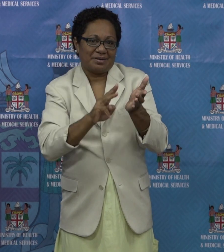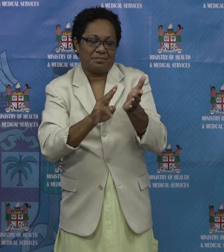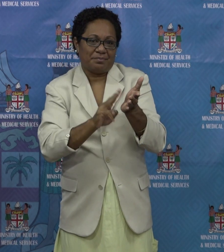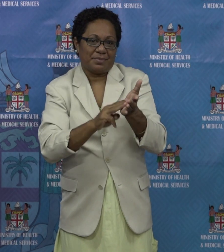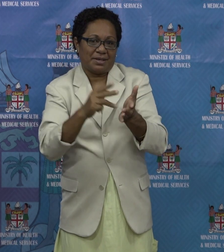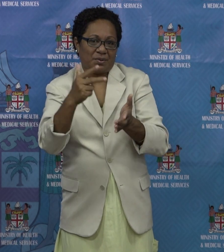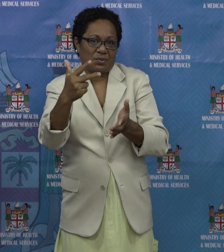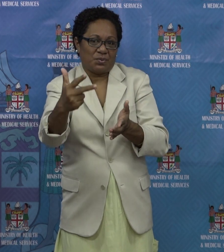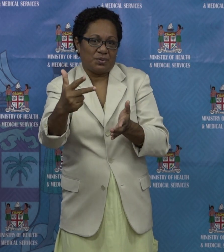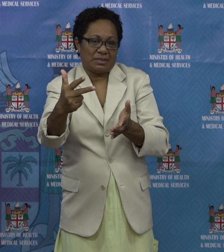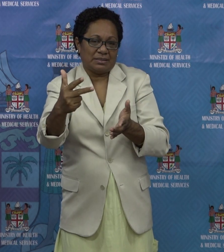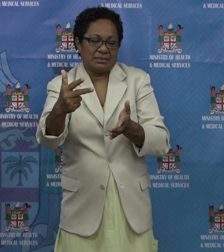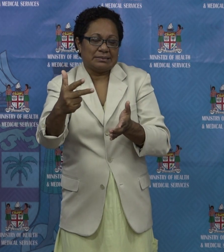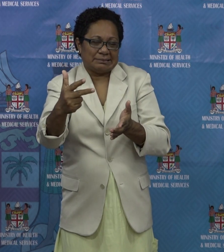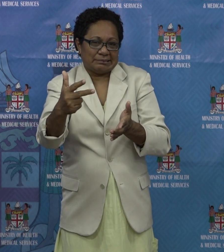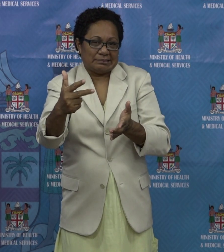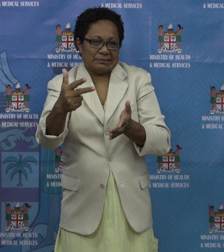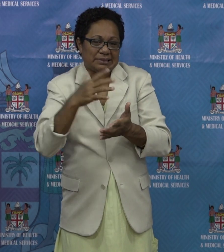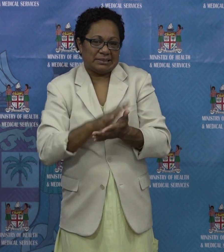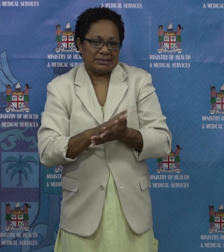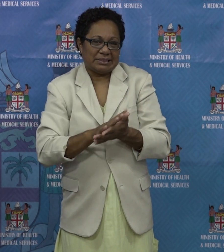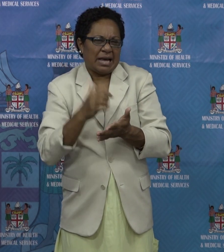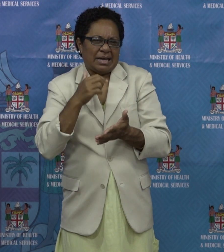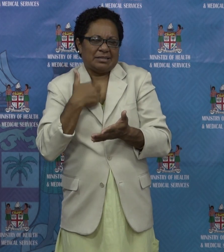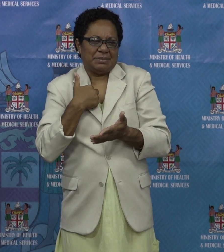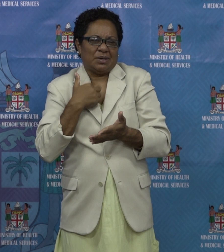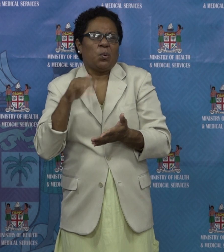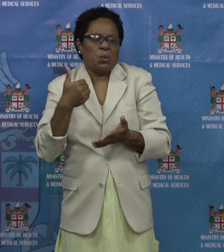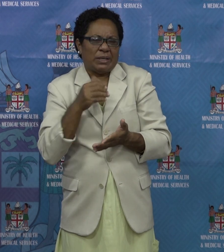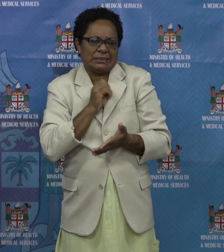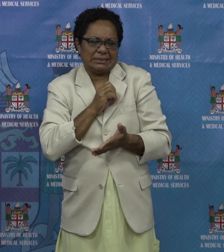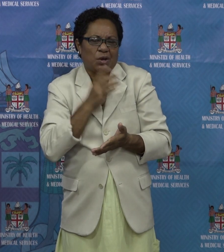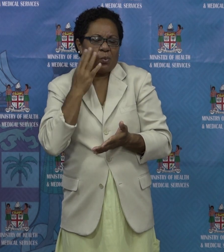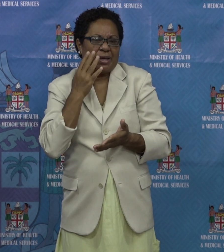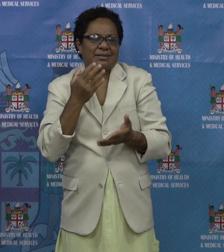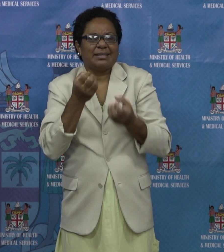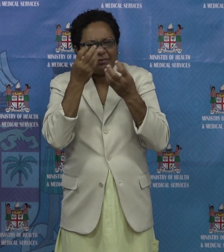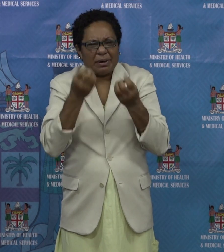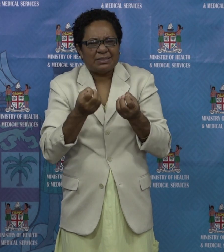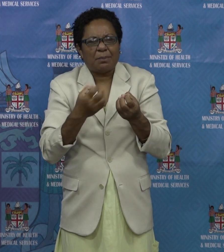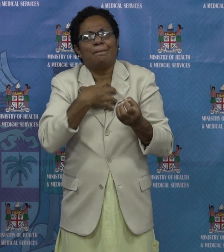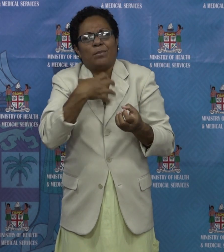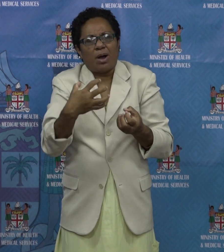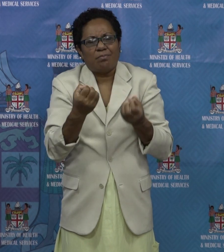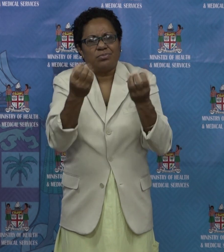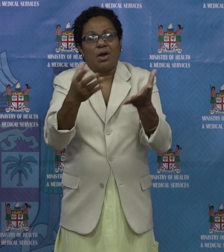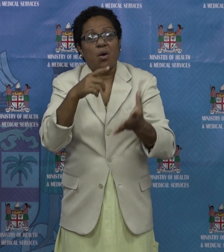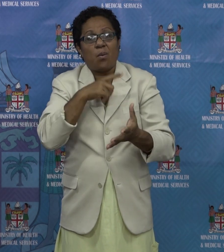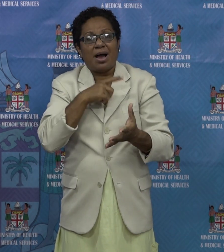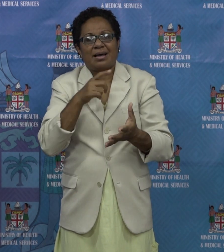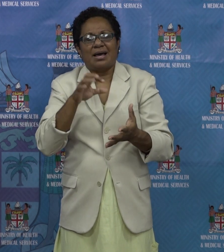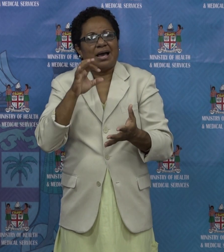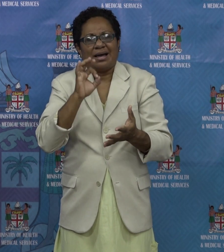I must admit, I feel a little bit nervous having to try and give more information because I do not want to throw any